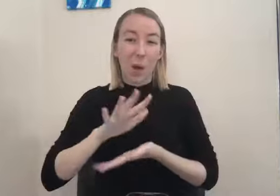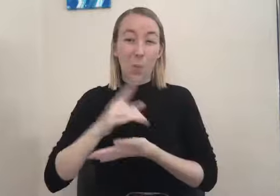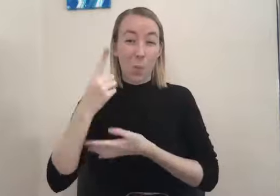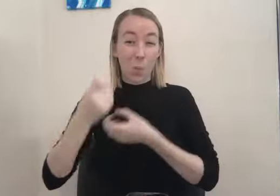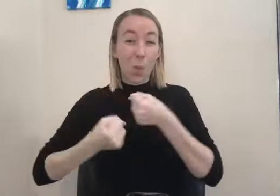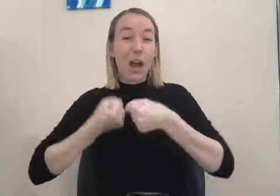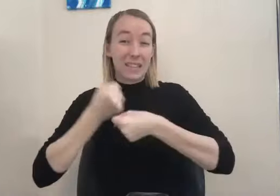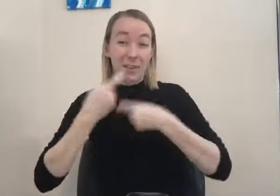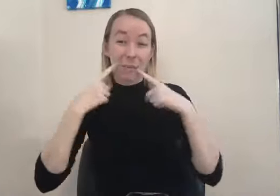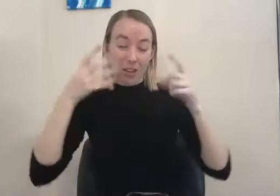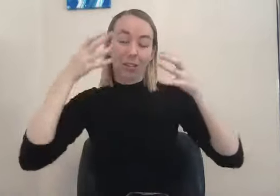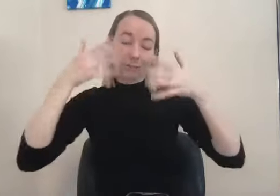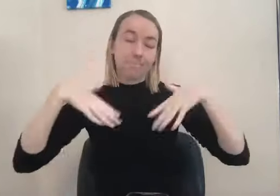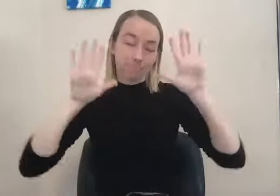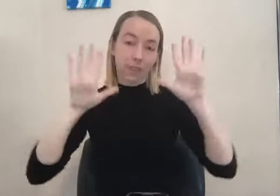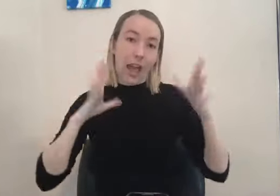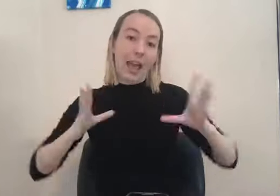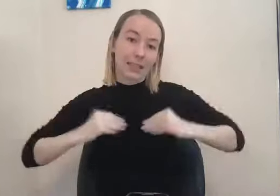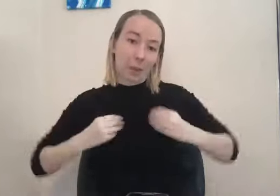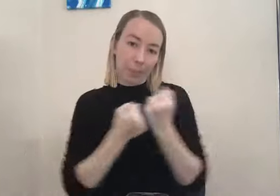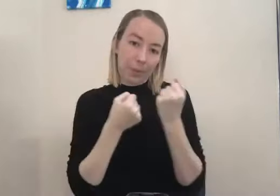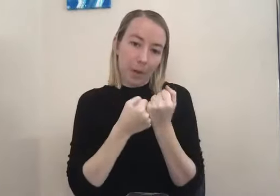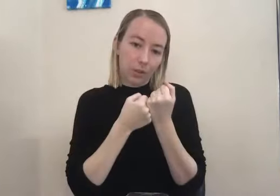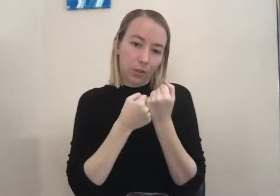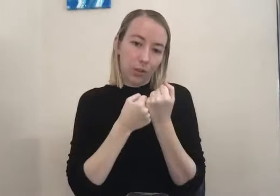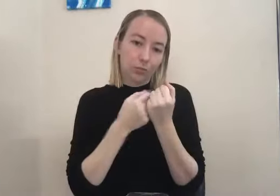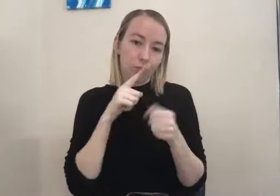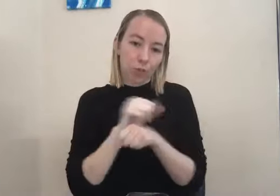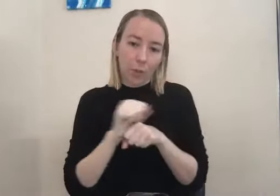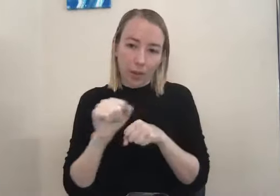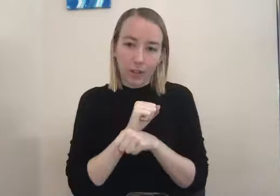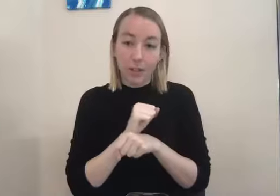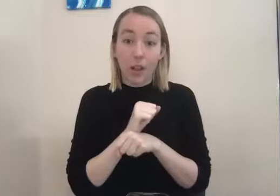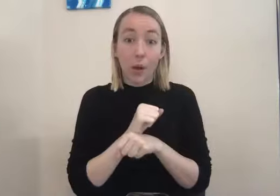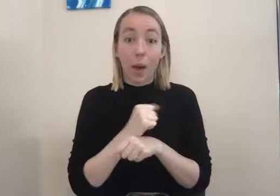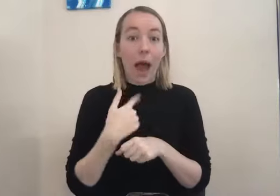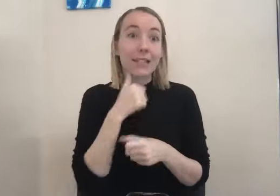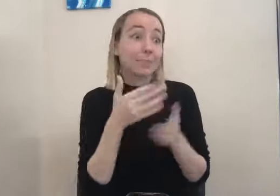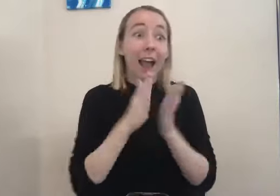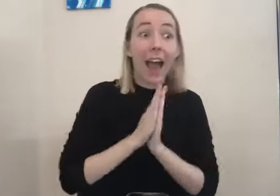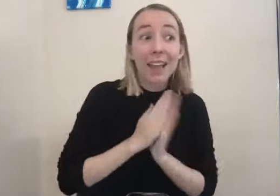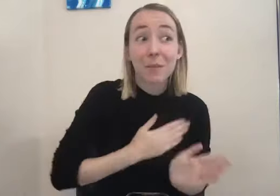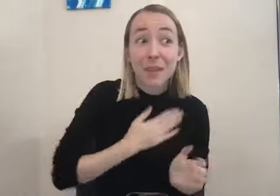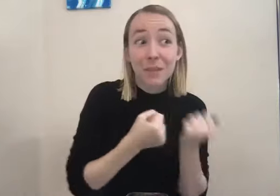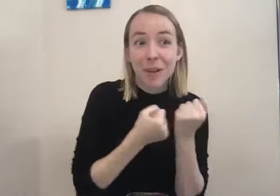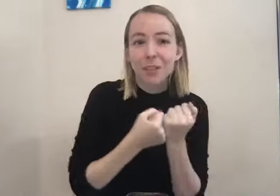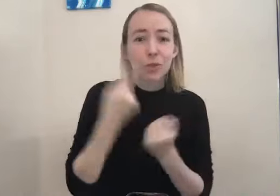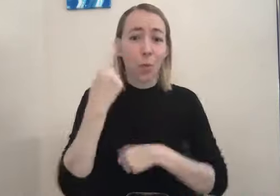had to get the gift of courage as well, because I wasn't courageous at all. I couldn't show you what was happening inside me, and I